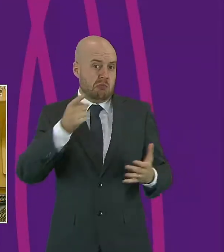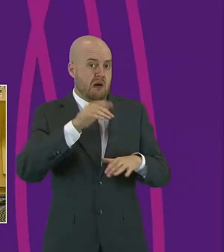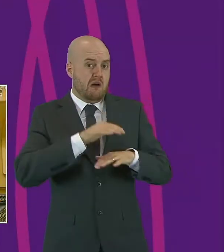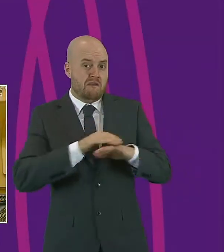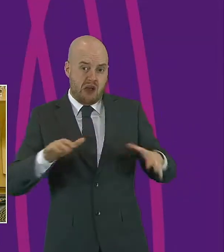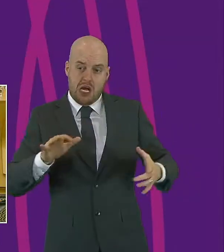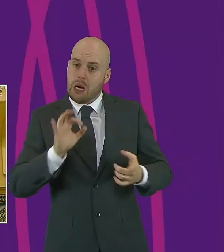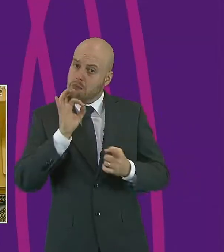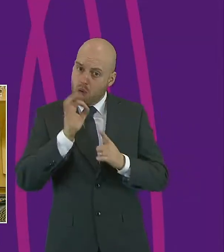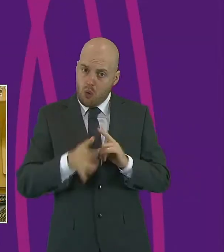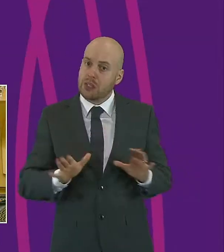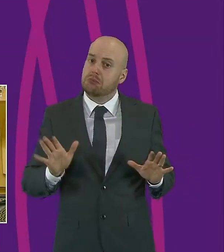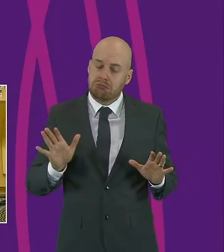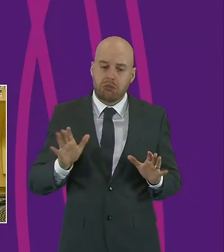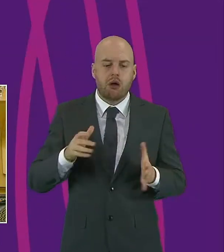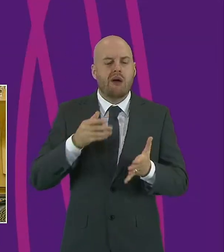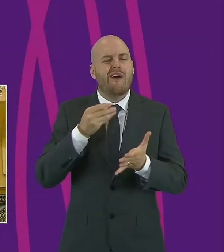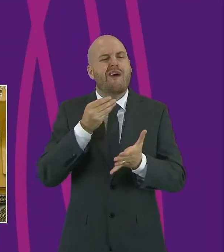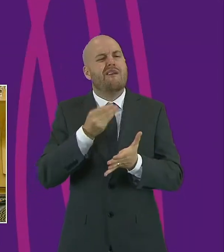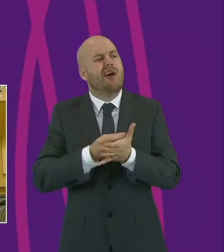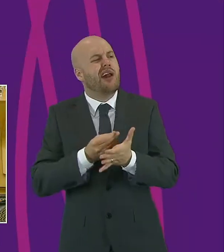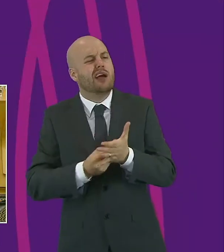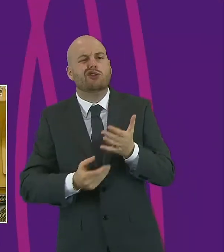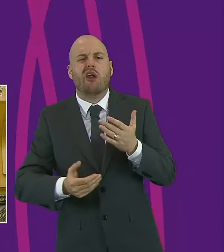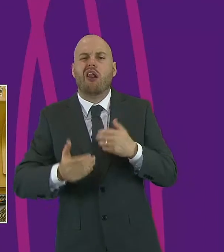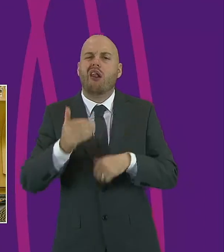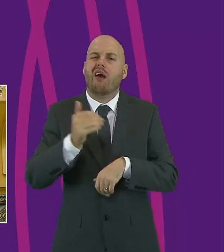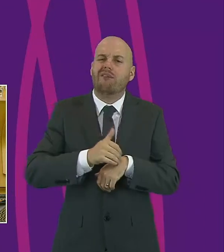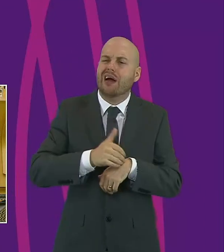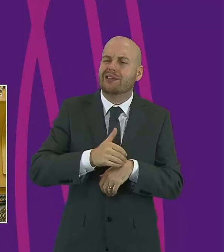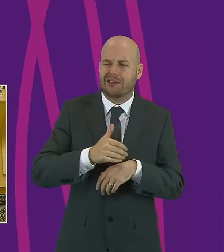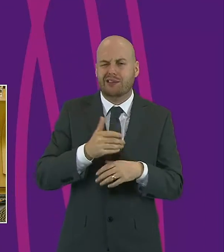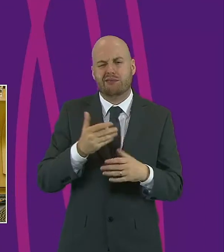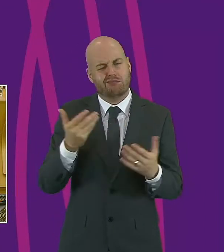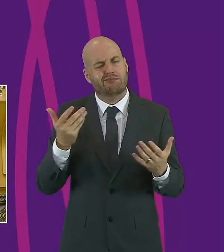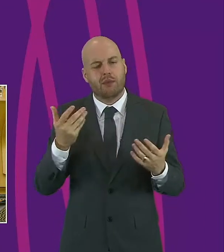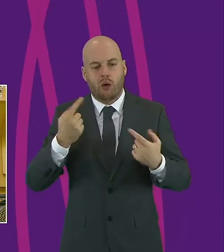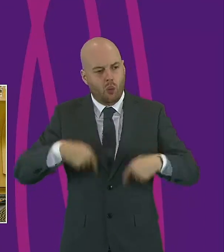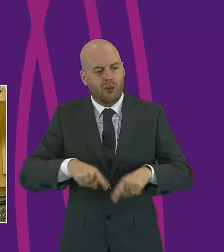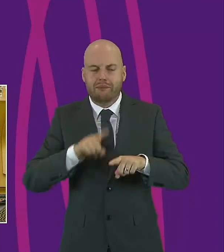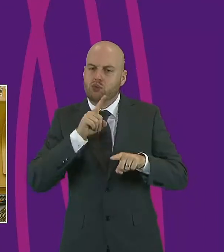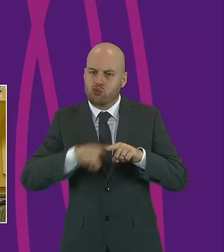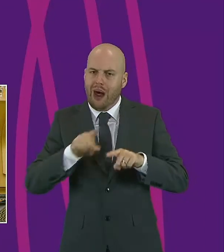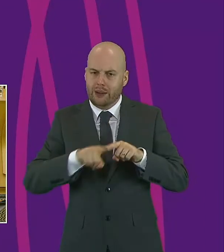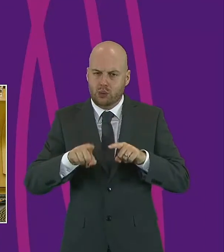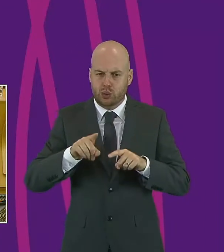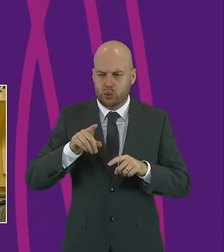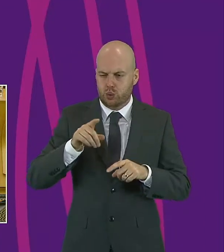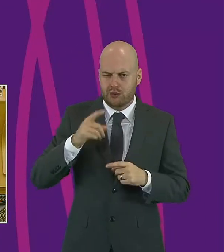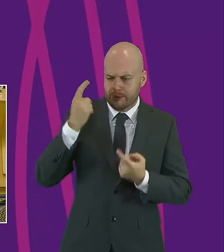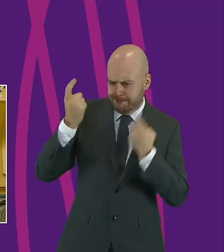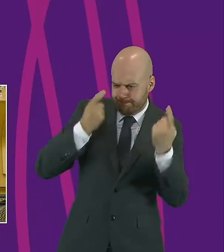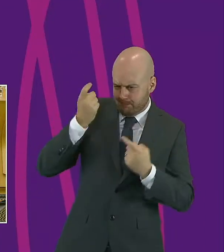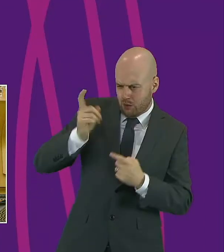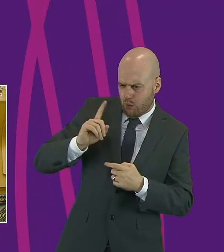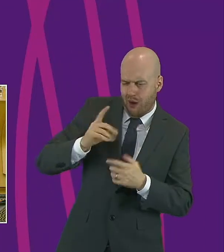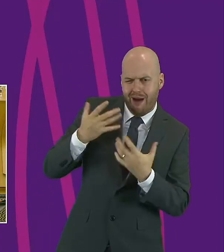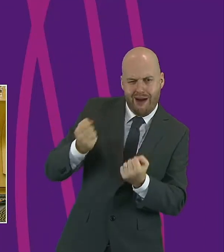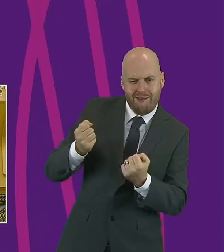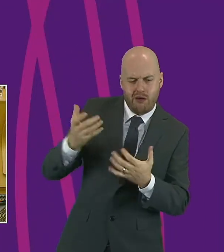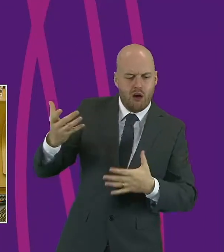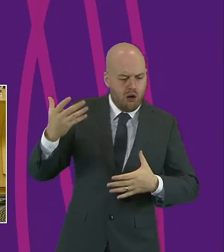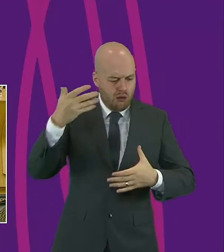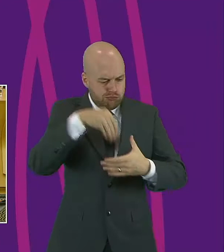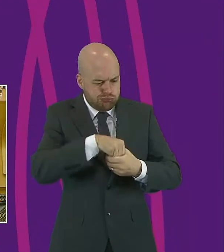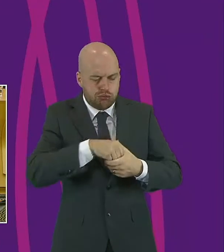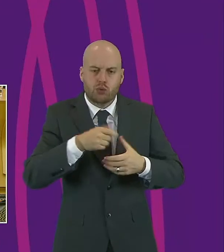the financial constraints, obviously, that I've already referred to today, we try to design these financial support schemes and packages